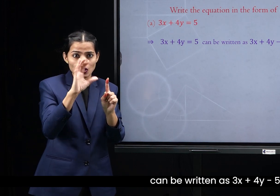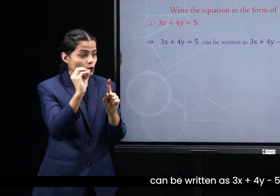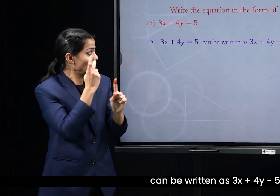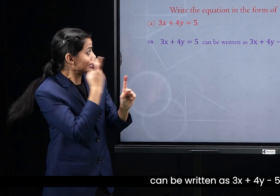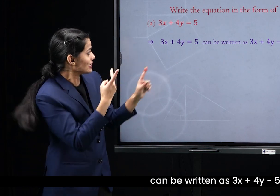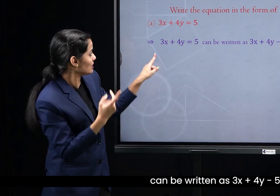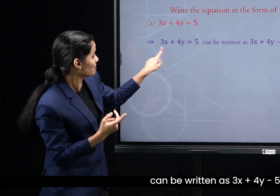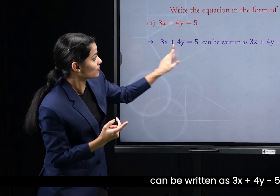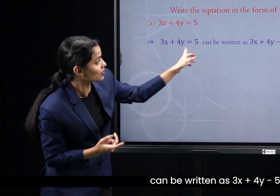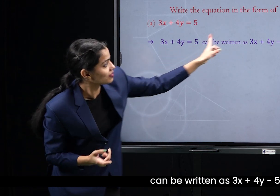is equal to 0.